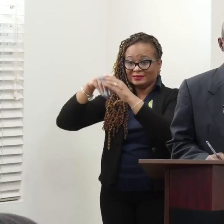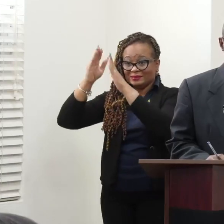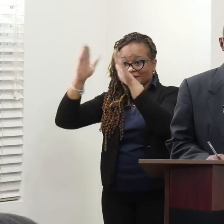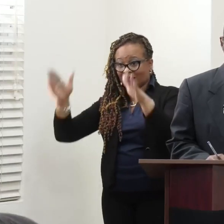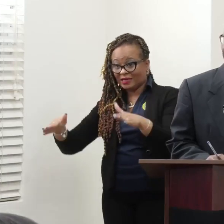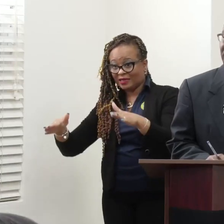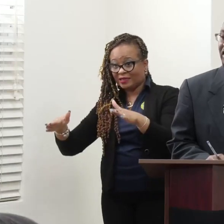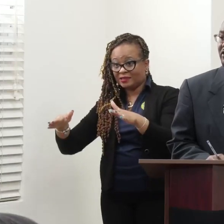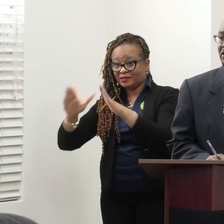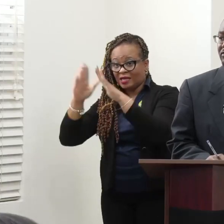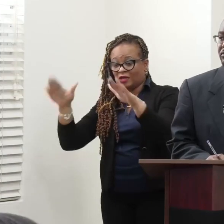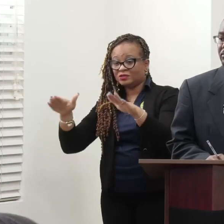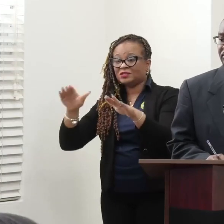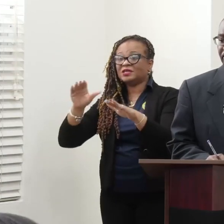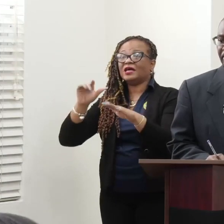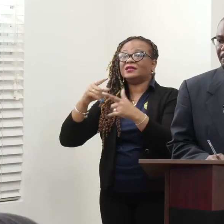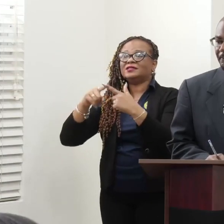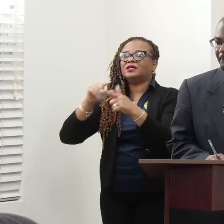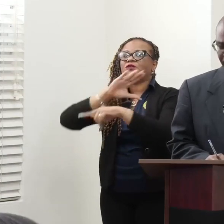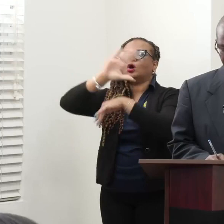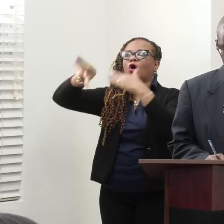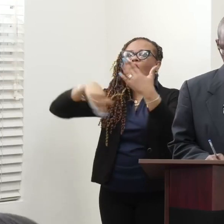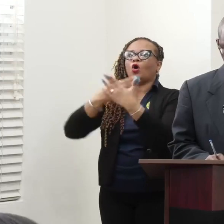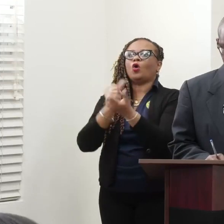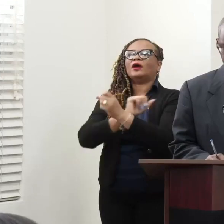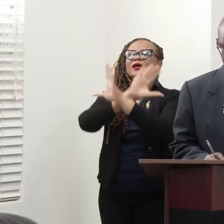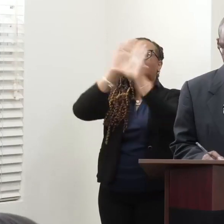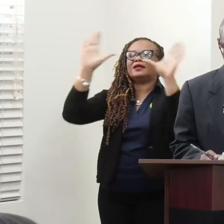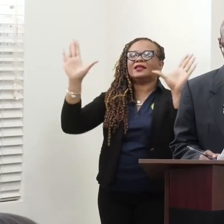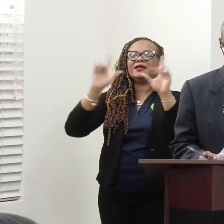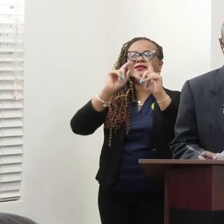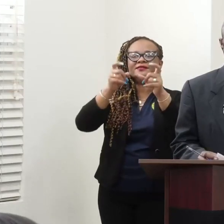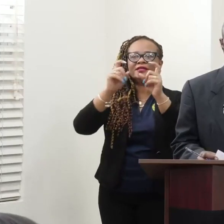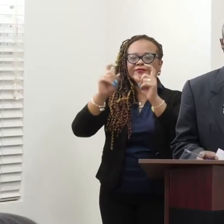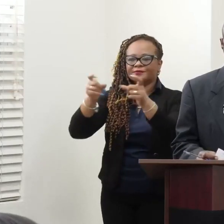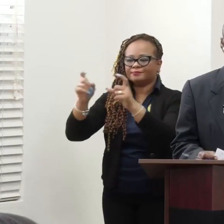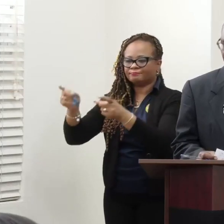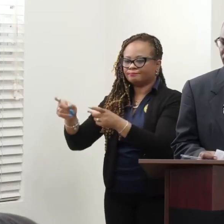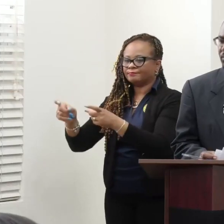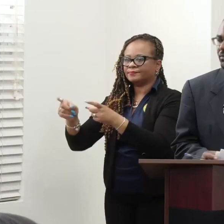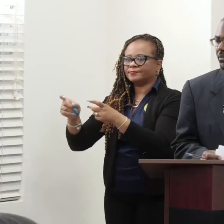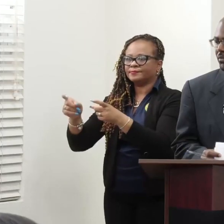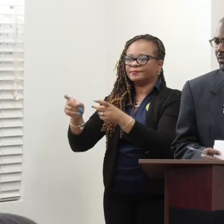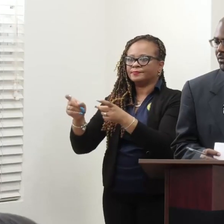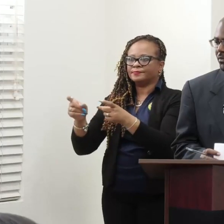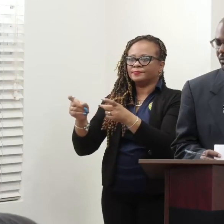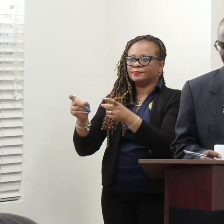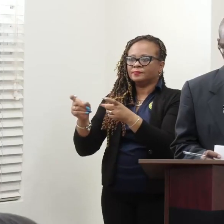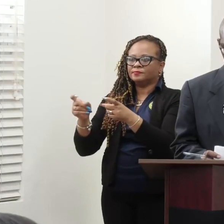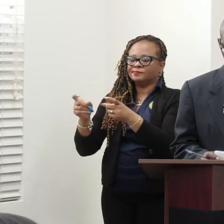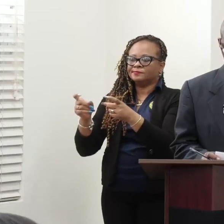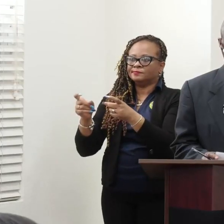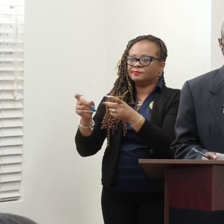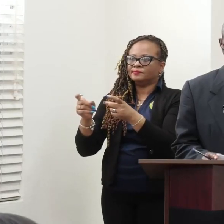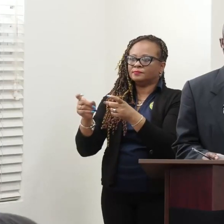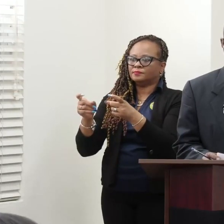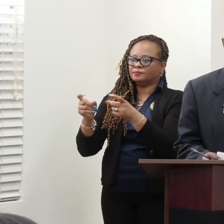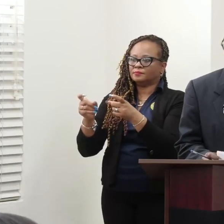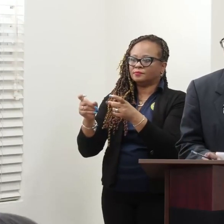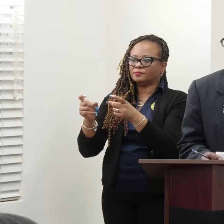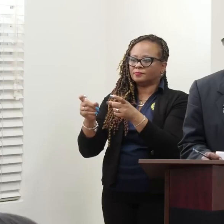until the all clear is given. Tout le monde qui est dans Berry Islands, Bimini, Freeport and Abaco, you get